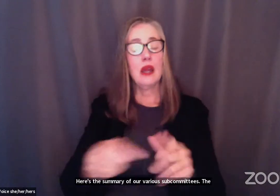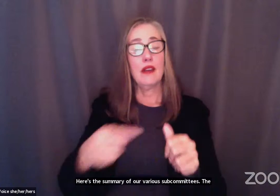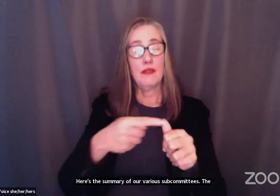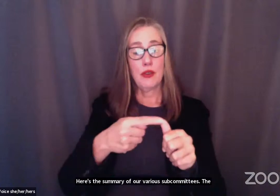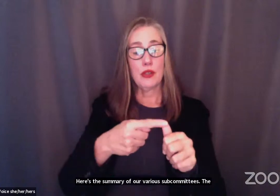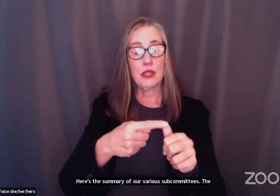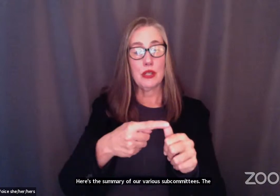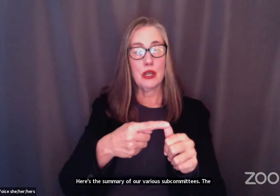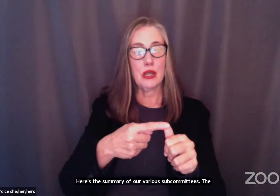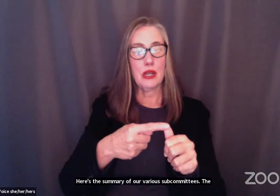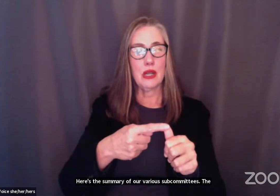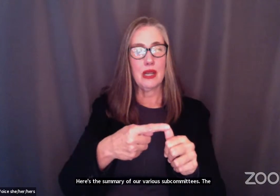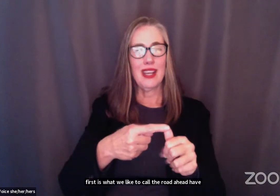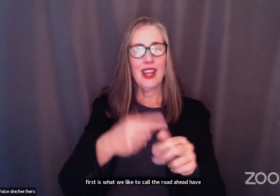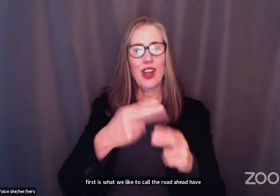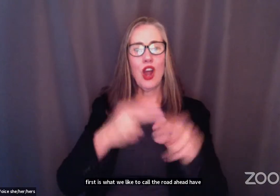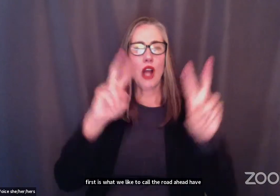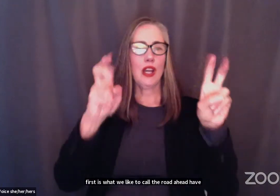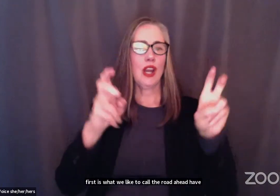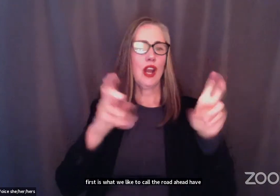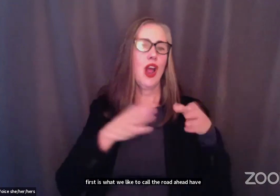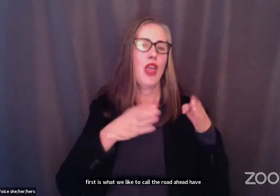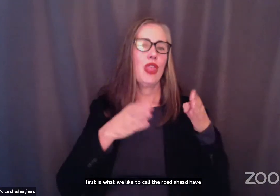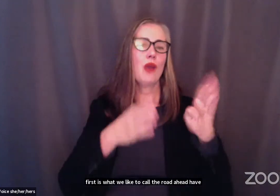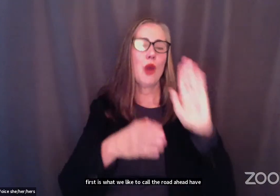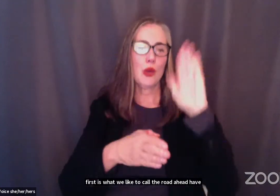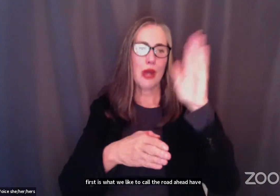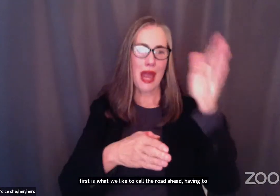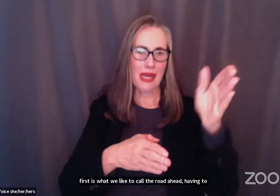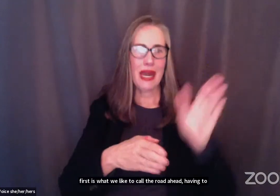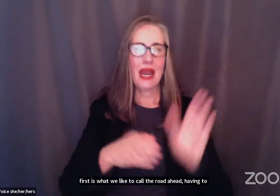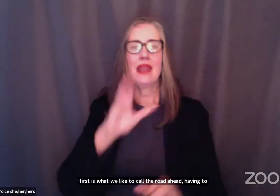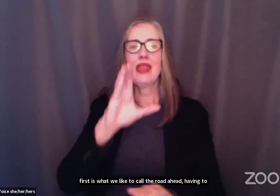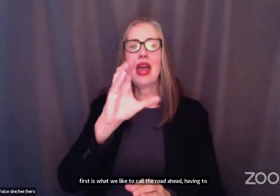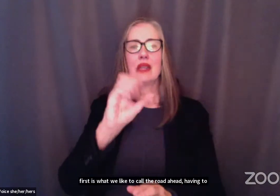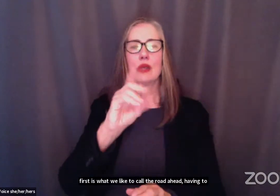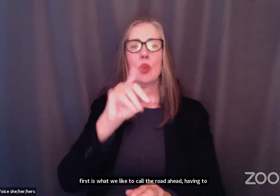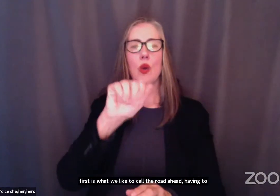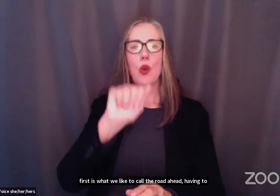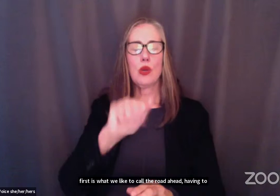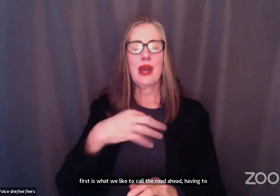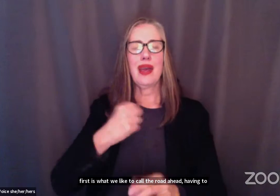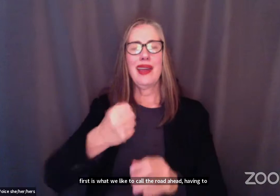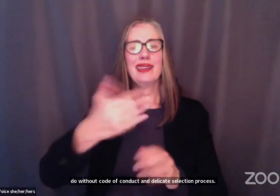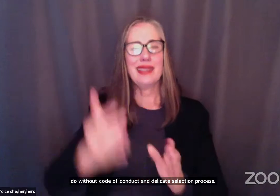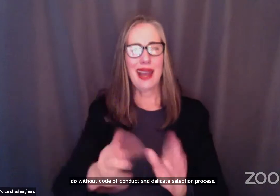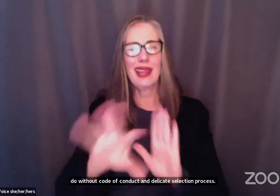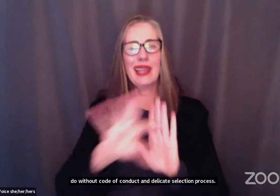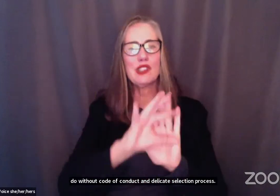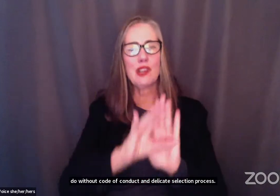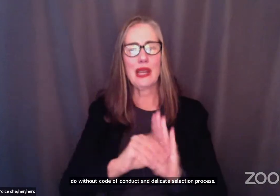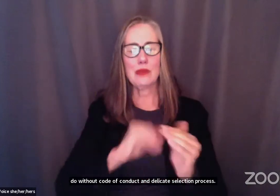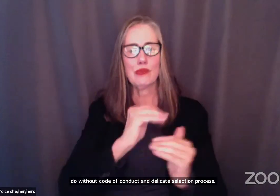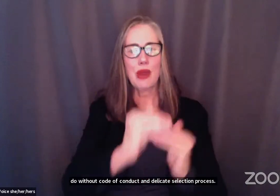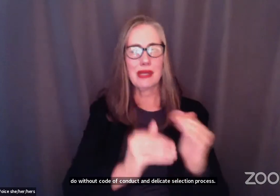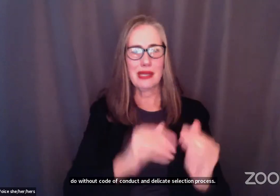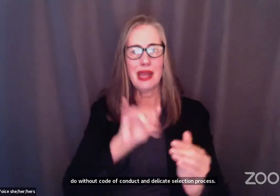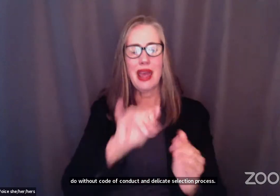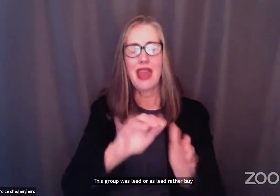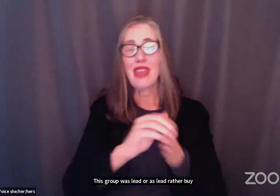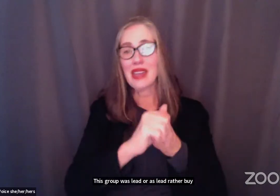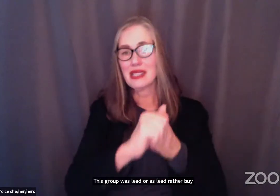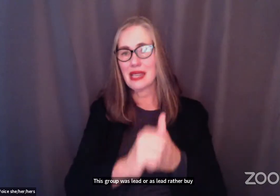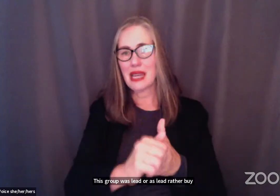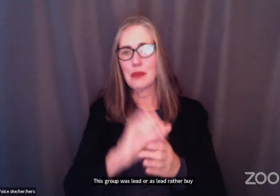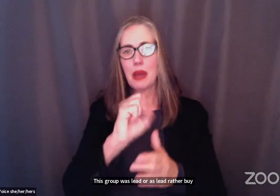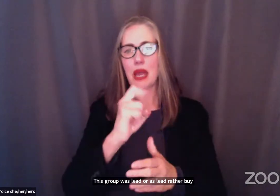road ahead, having to do with our code of conduct and delegate selection process. This group was led, or is led rather, by